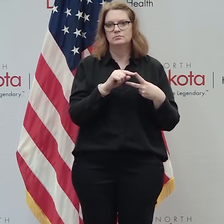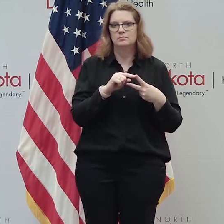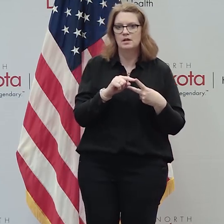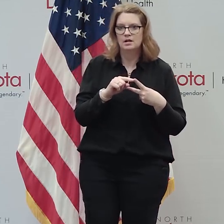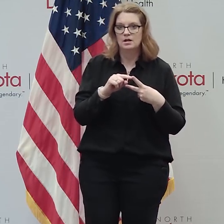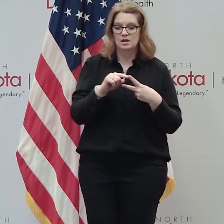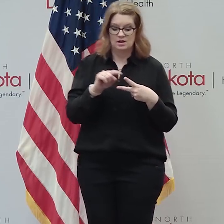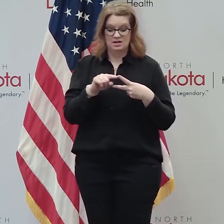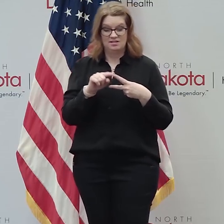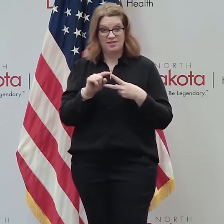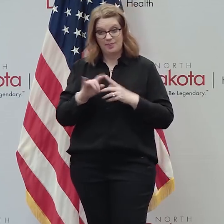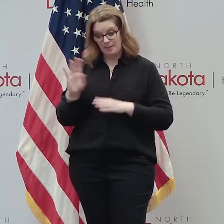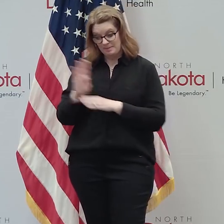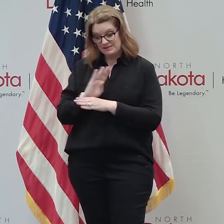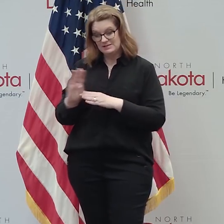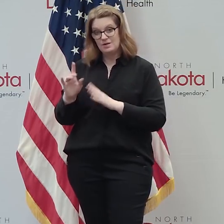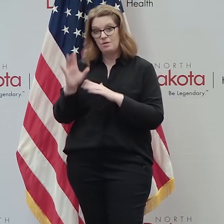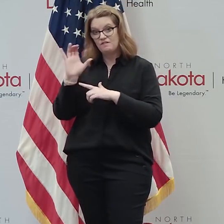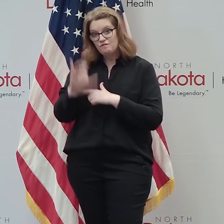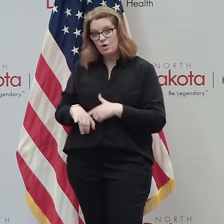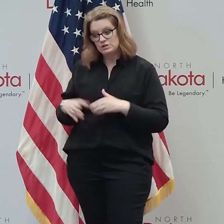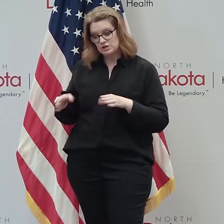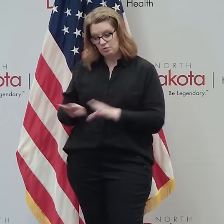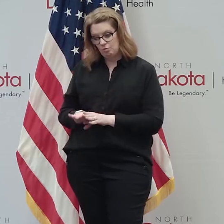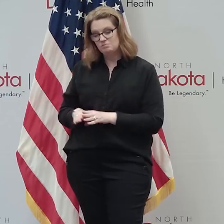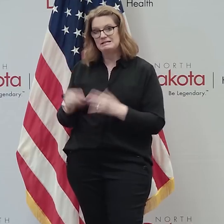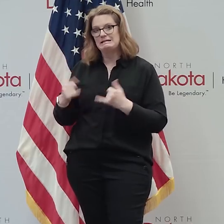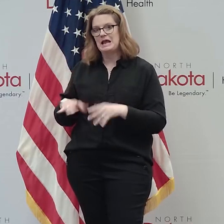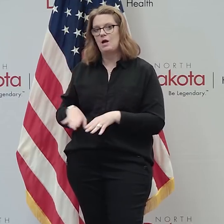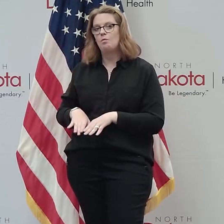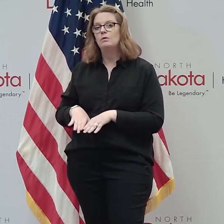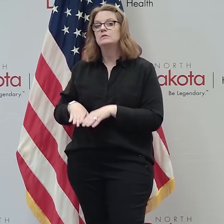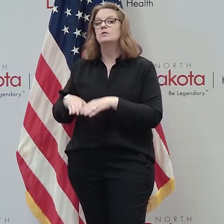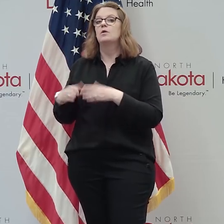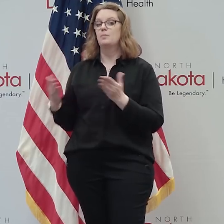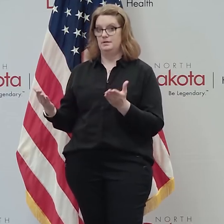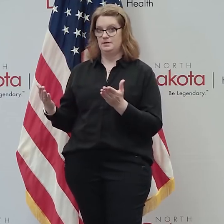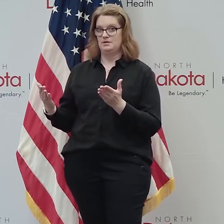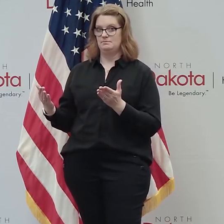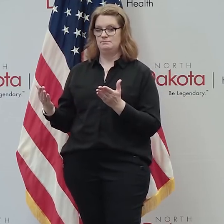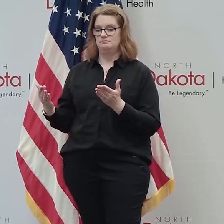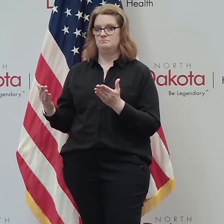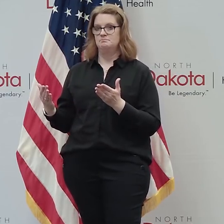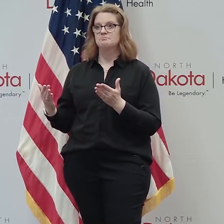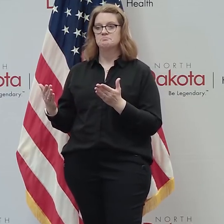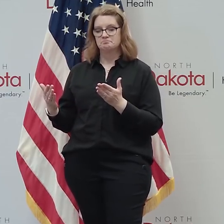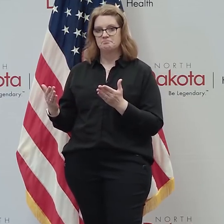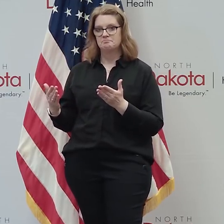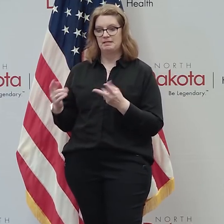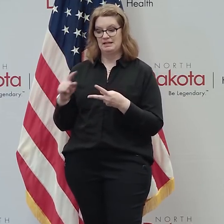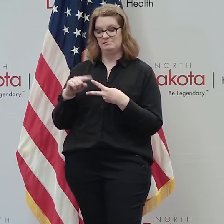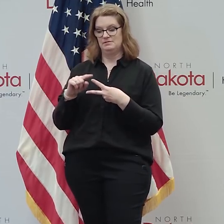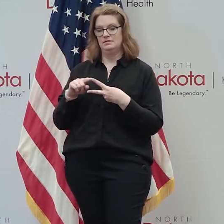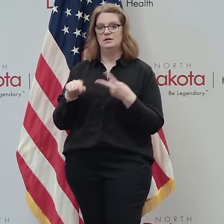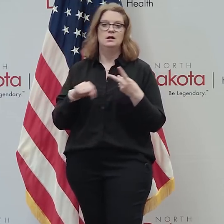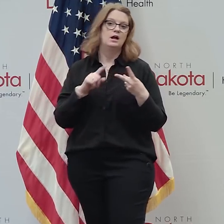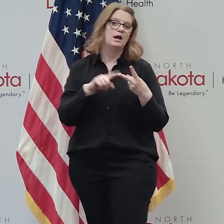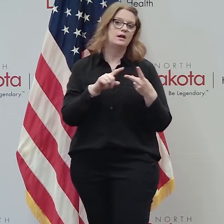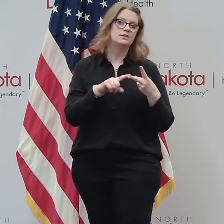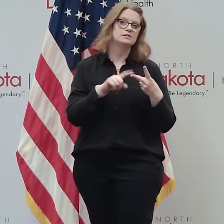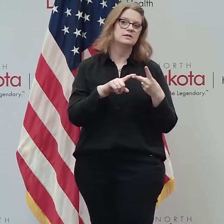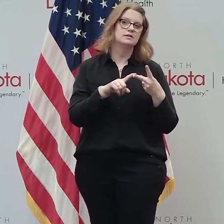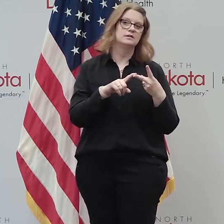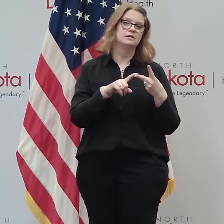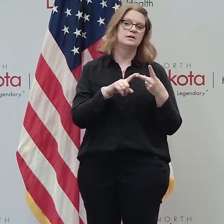to close or voluntarily closed are opening back up. And I think that's number one. I think the other thing is we know that